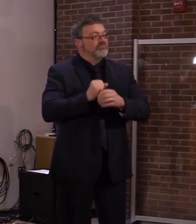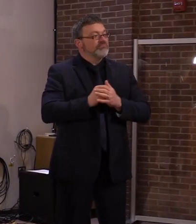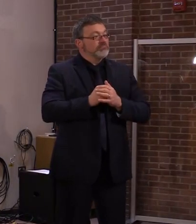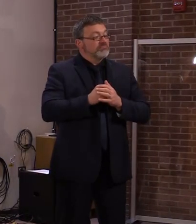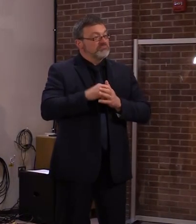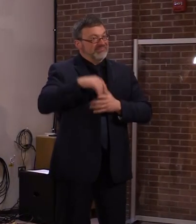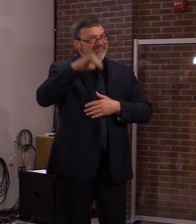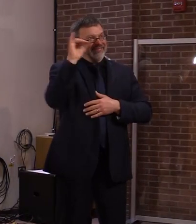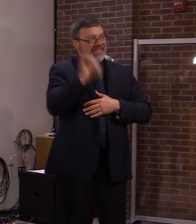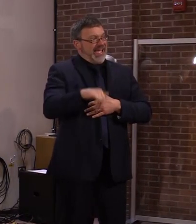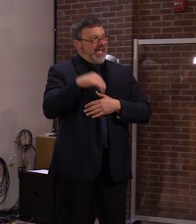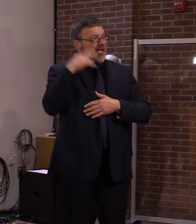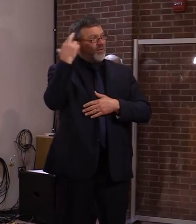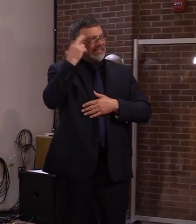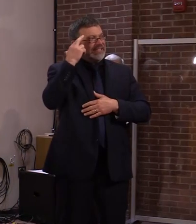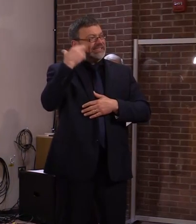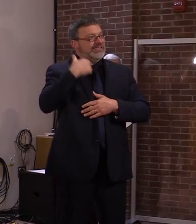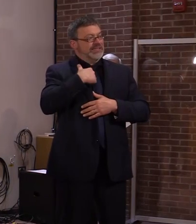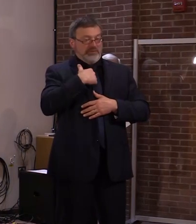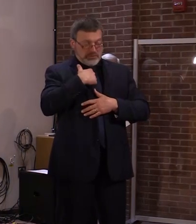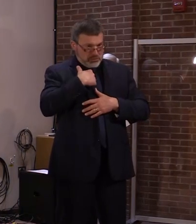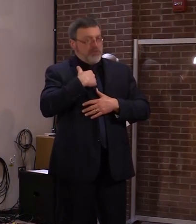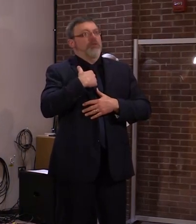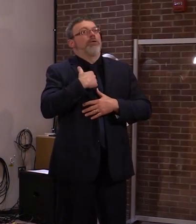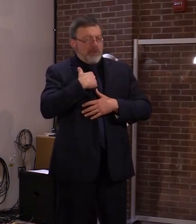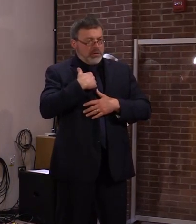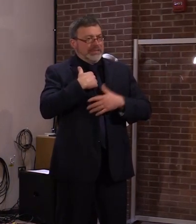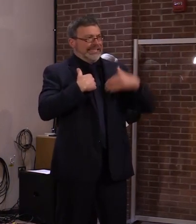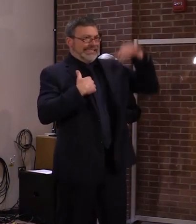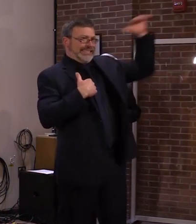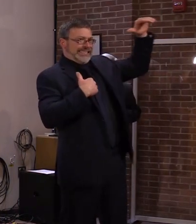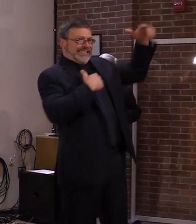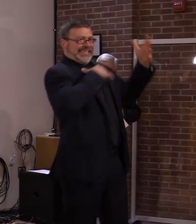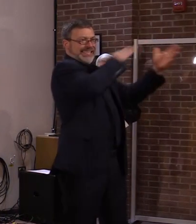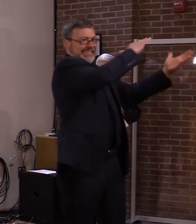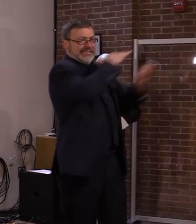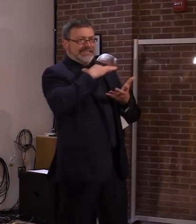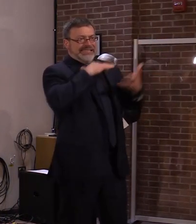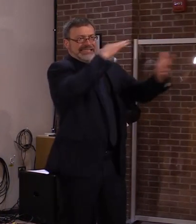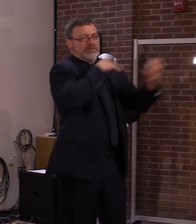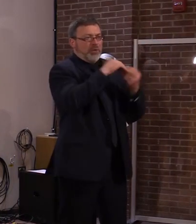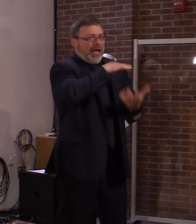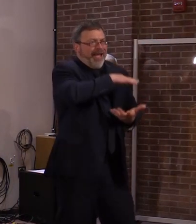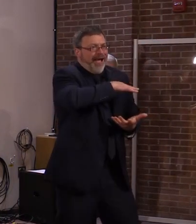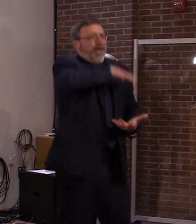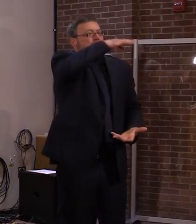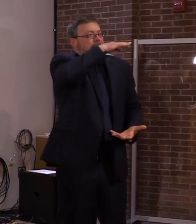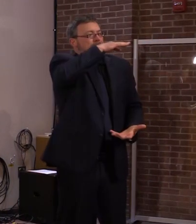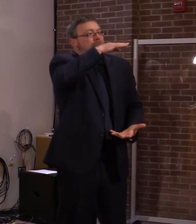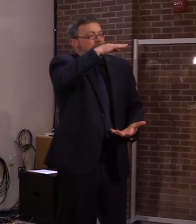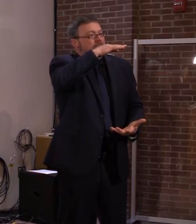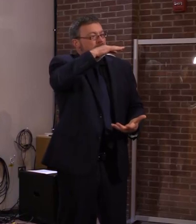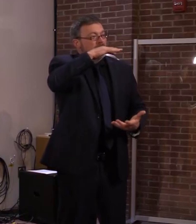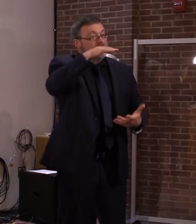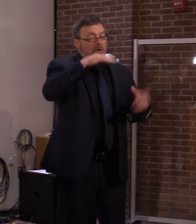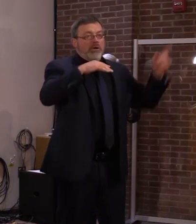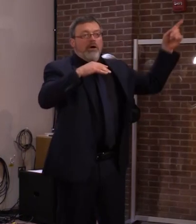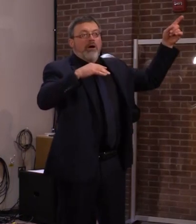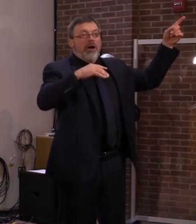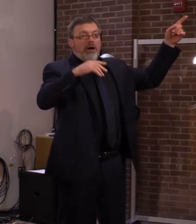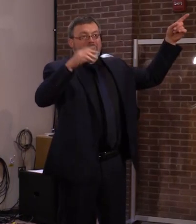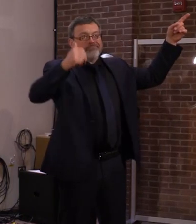additional doses for next week, and the White House approved them, so I want to thank them for that. We'll be getting an